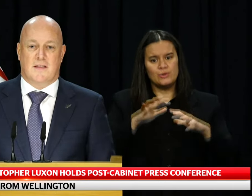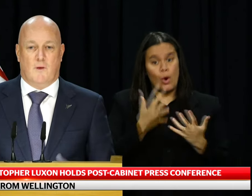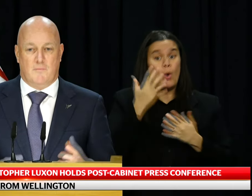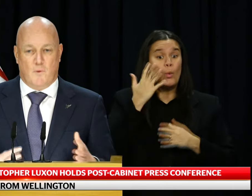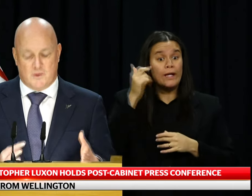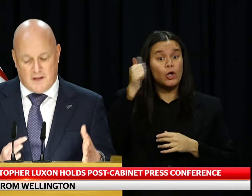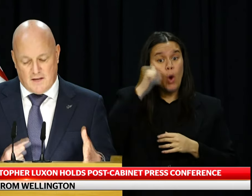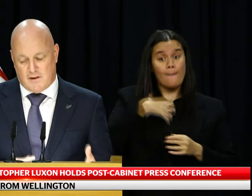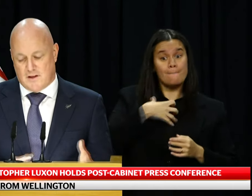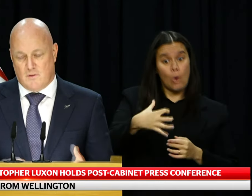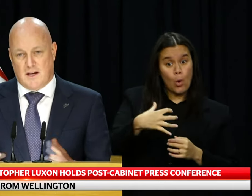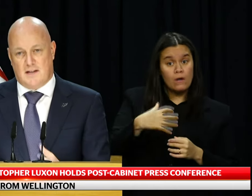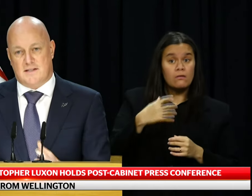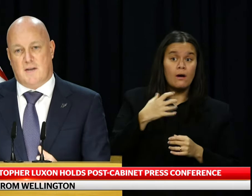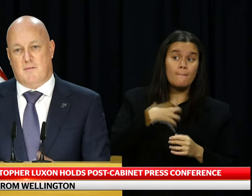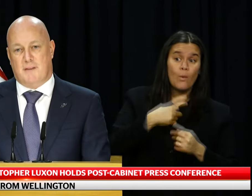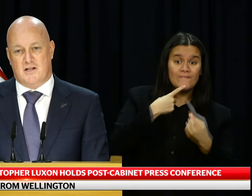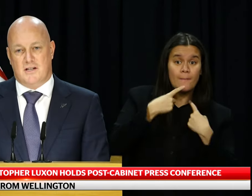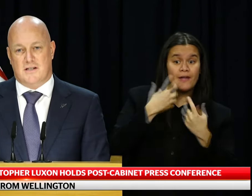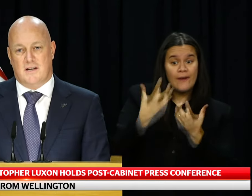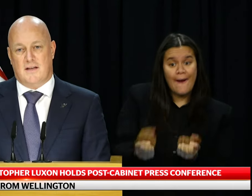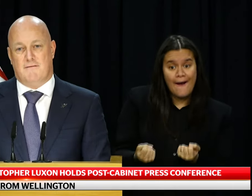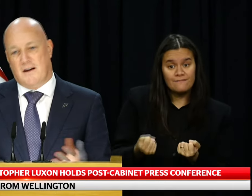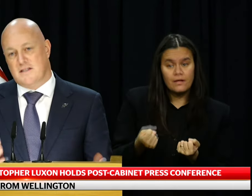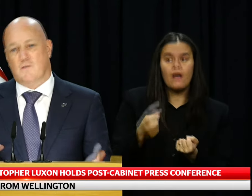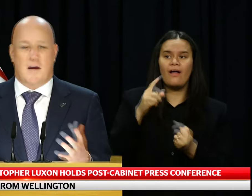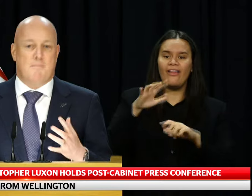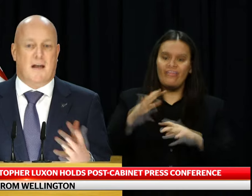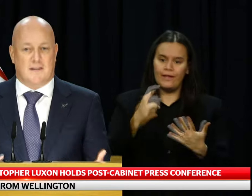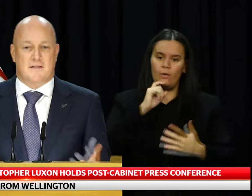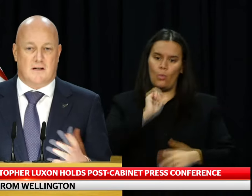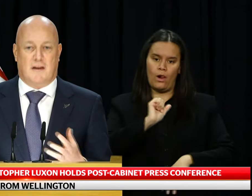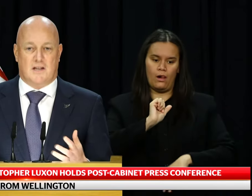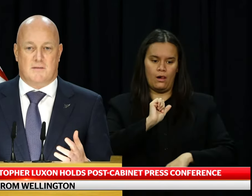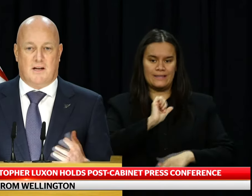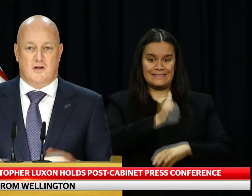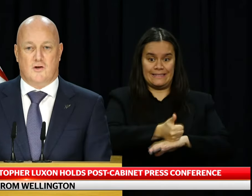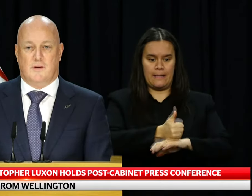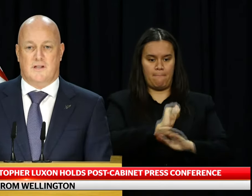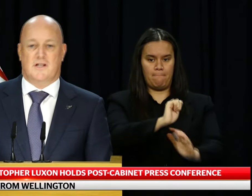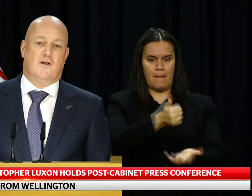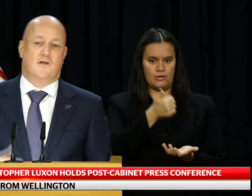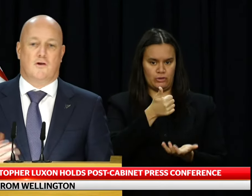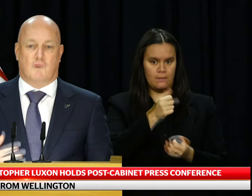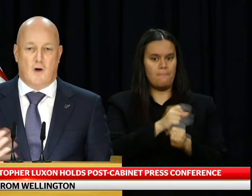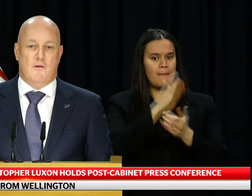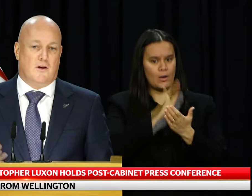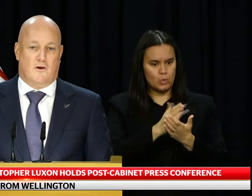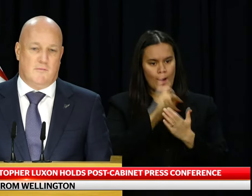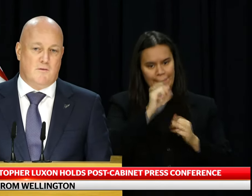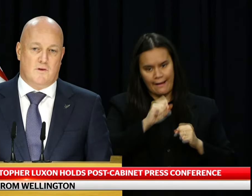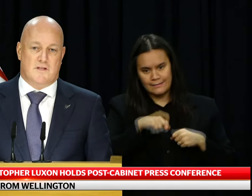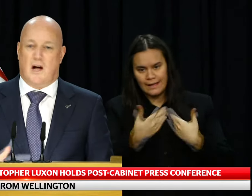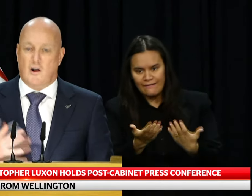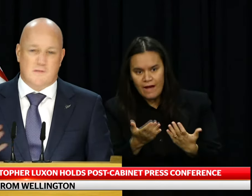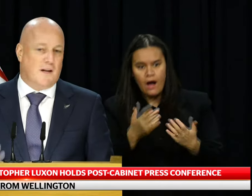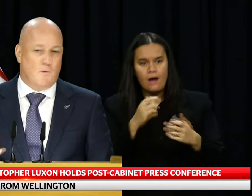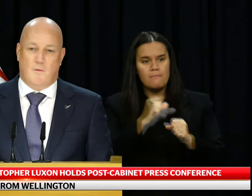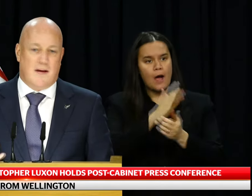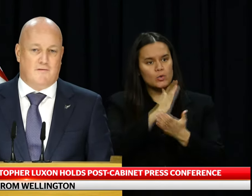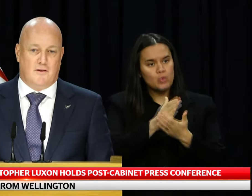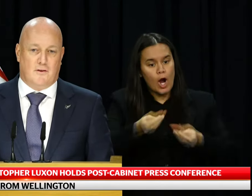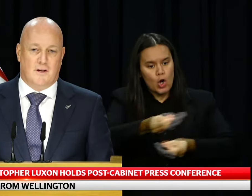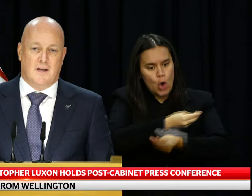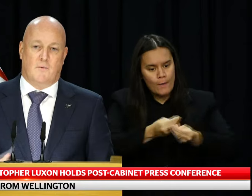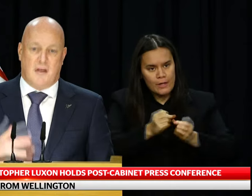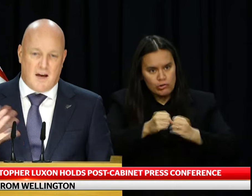emerges, that we're doing everything we can to set up a budget that finds the right balance of actually making sure we continue to grow the economy, which is ultimately